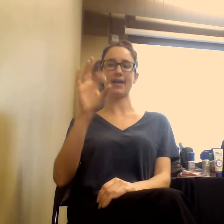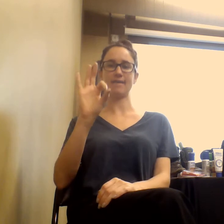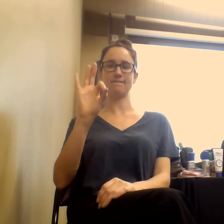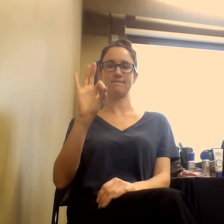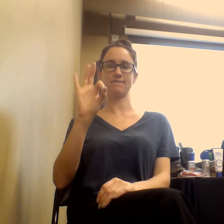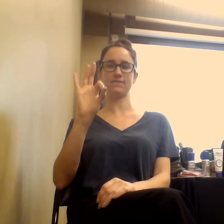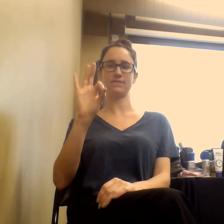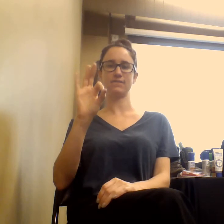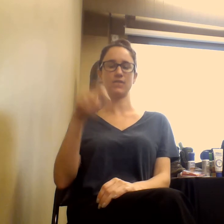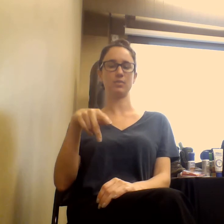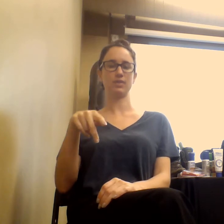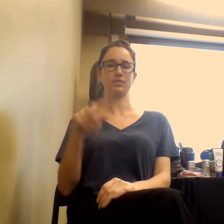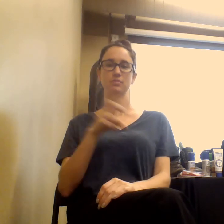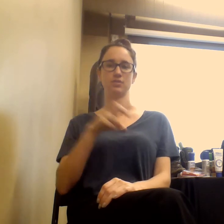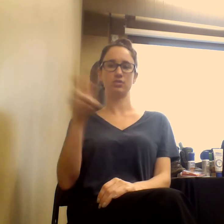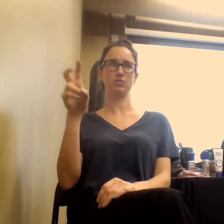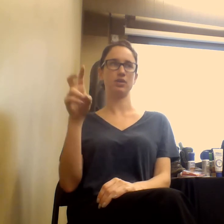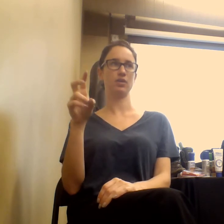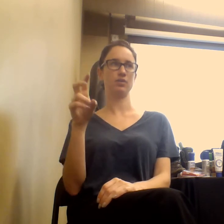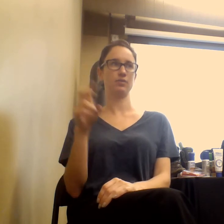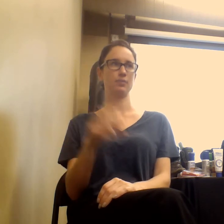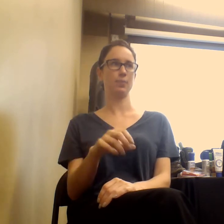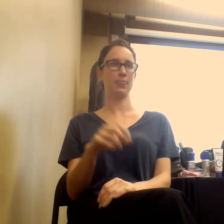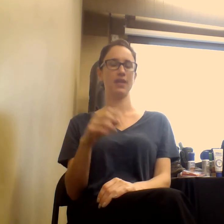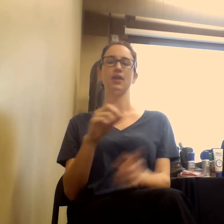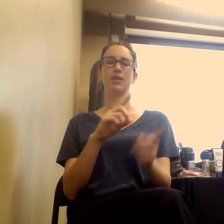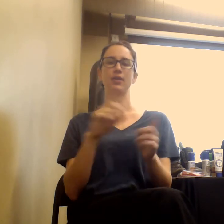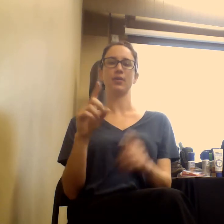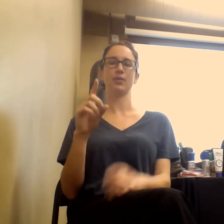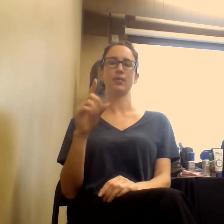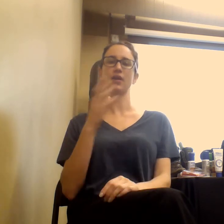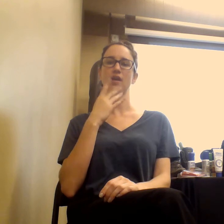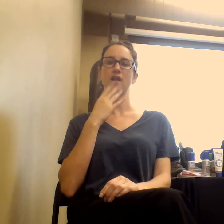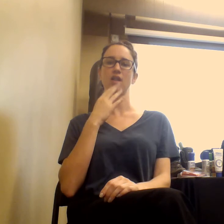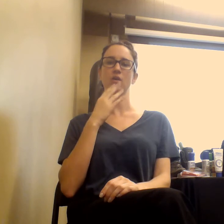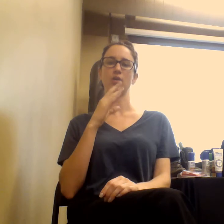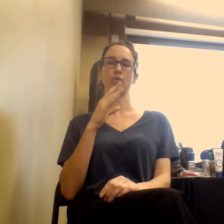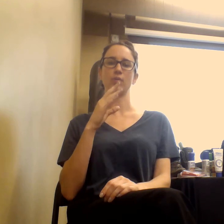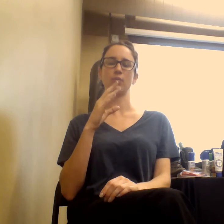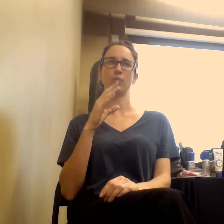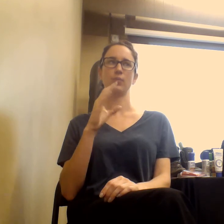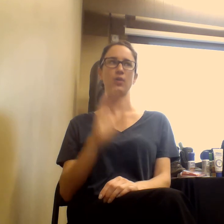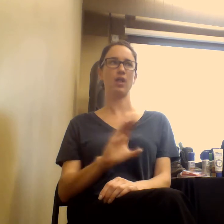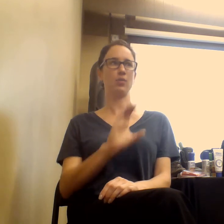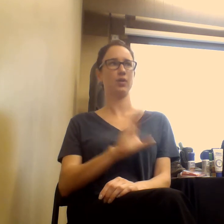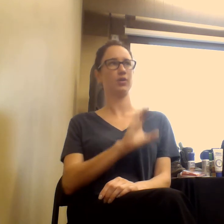Lost my train of thought. All right, so we're going to go back up over to now the bigger boot.